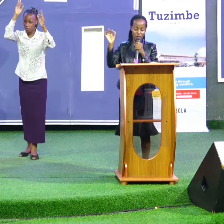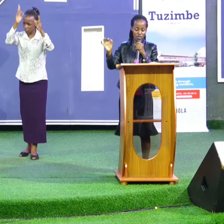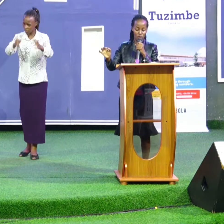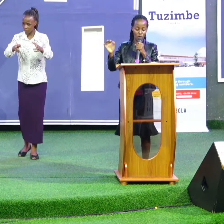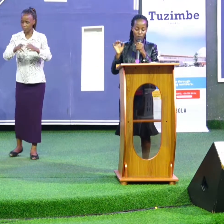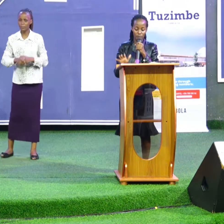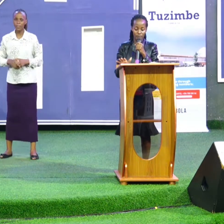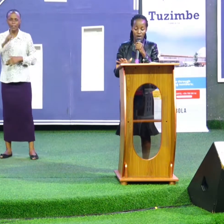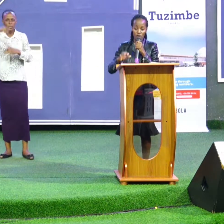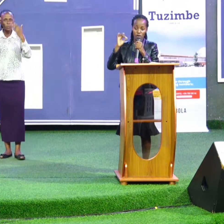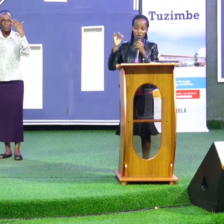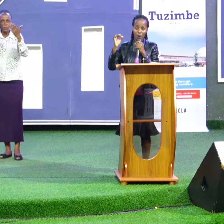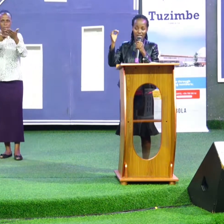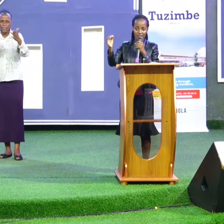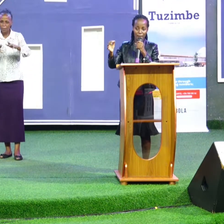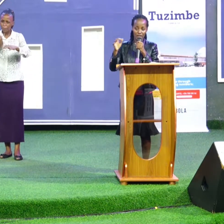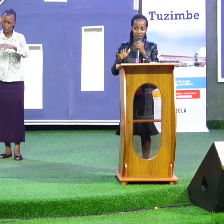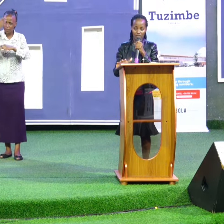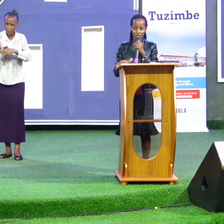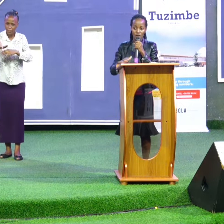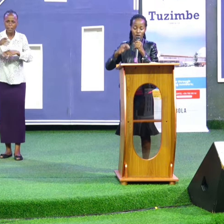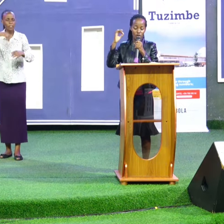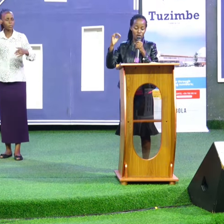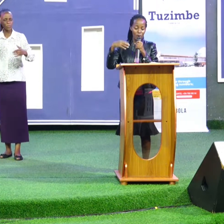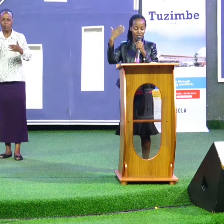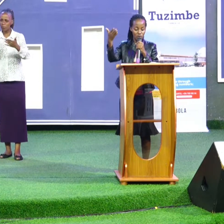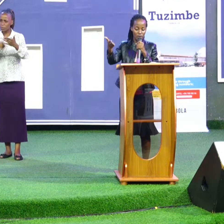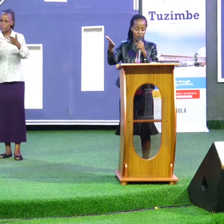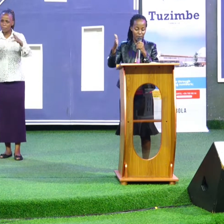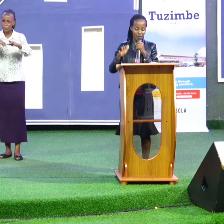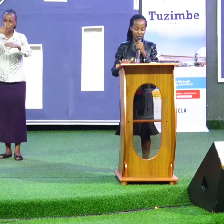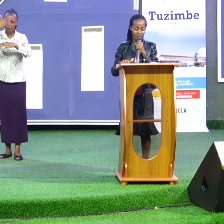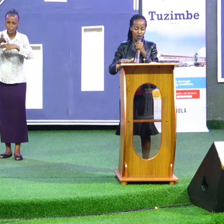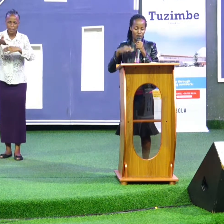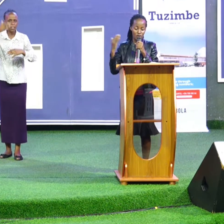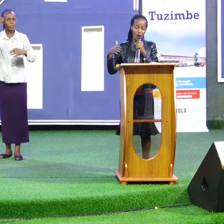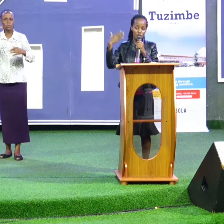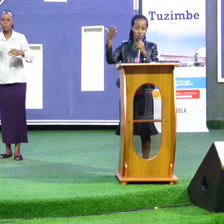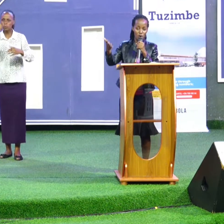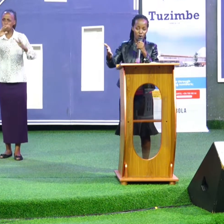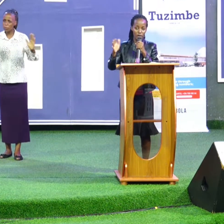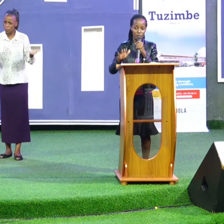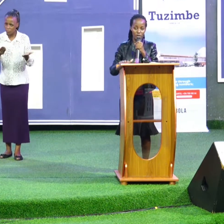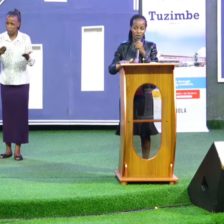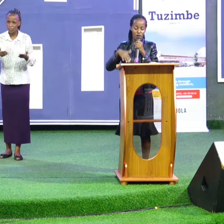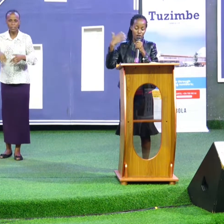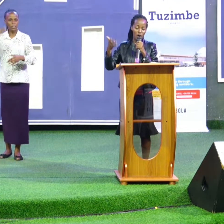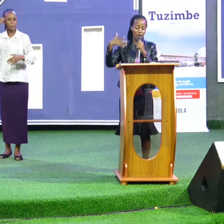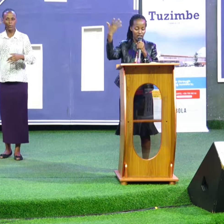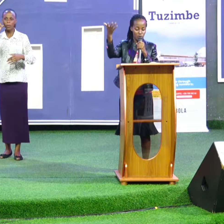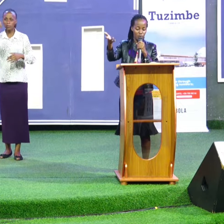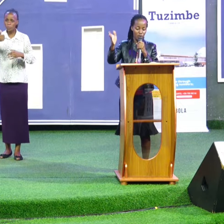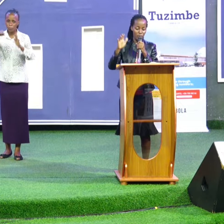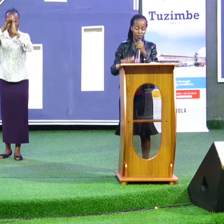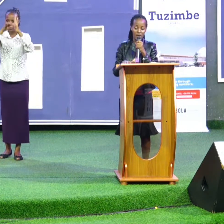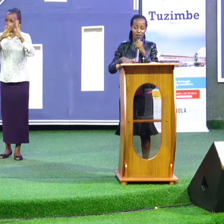prison there is no hope. You don't know what is coming next. You don't know what is going to happen next. You don't know how tomorrow will be. You don't know how